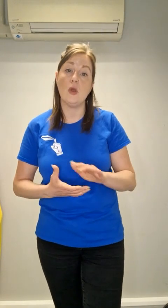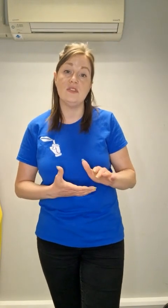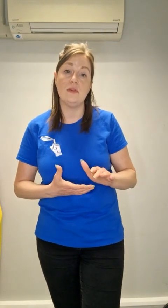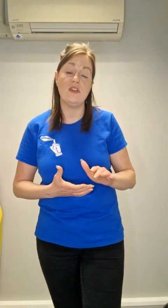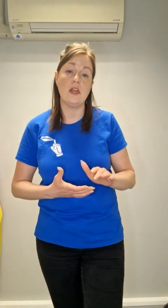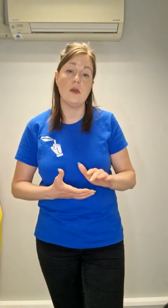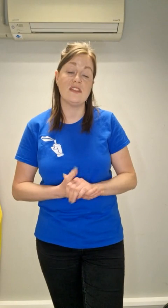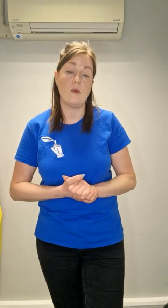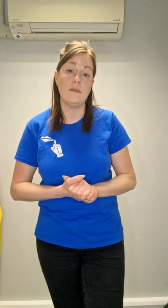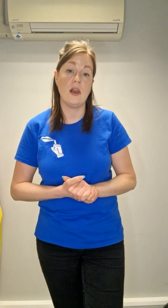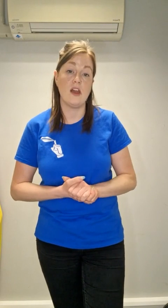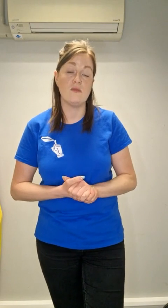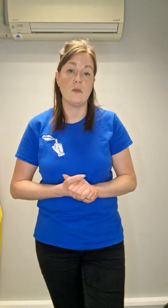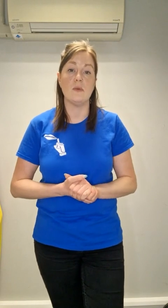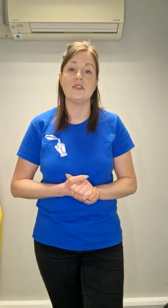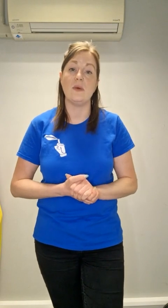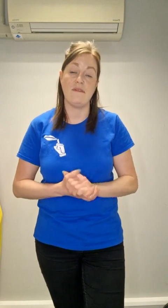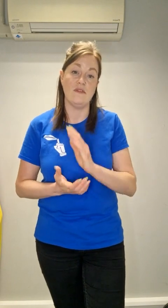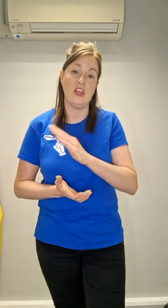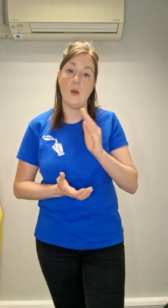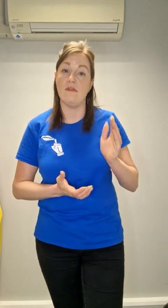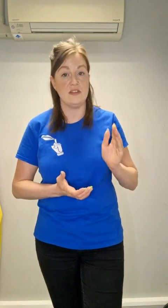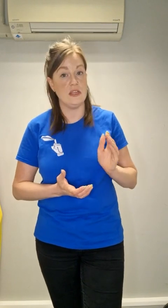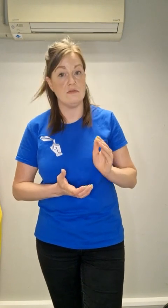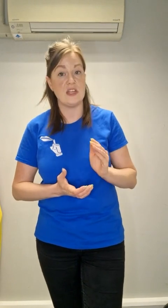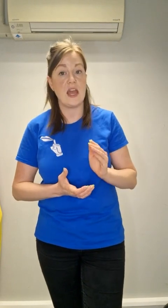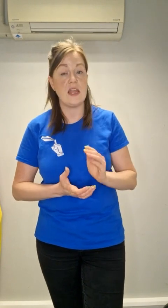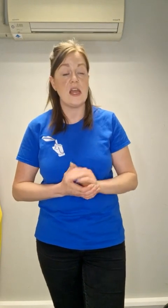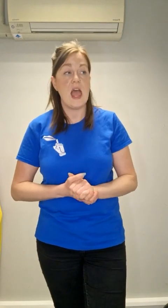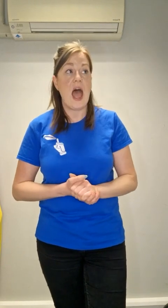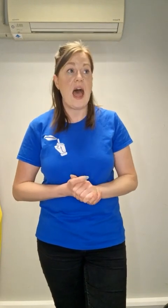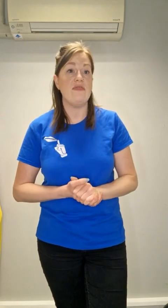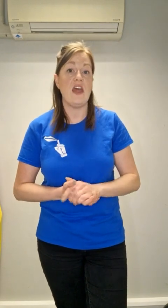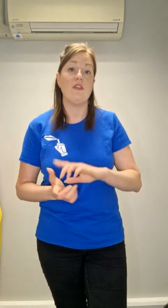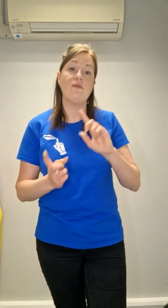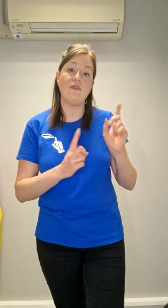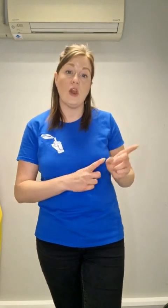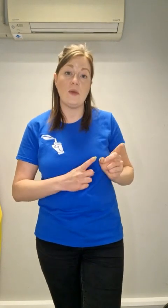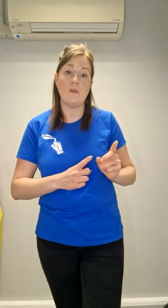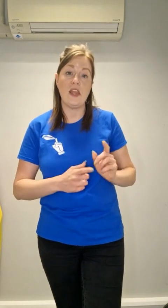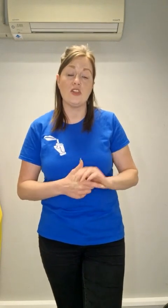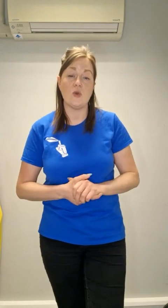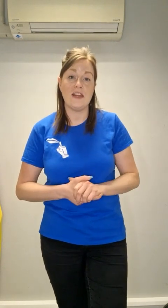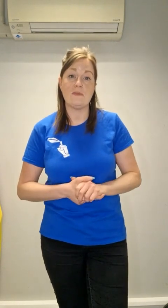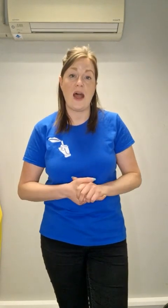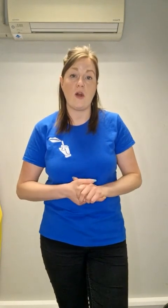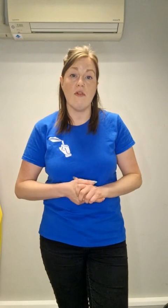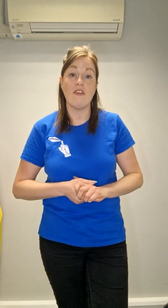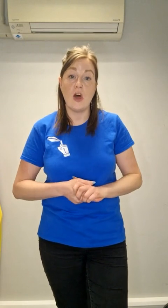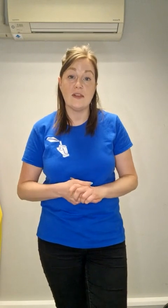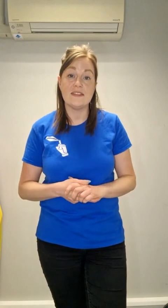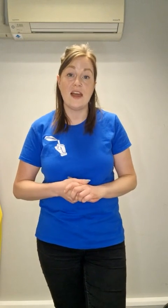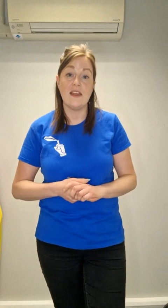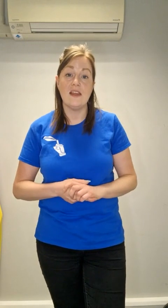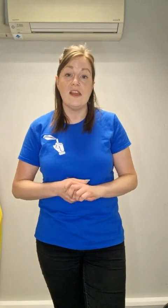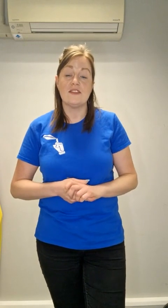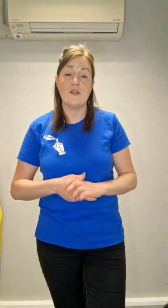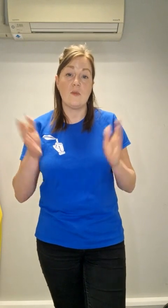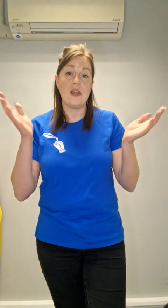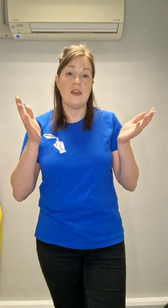posted videos. They won't be live, but we will still have a video every single day. And then the following week, join us back on Thursday so that we can